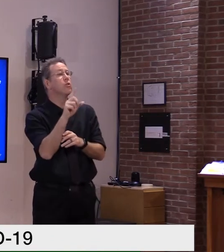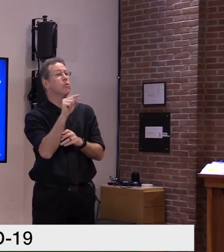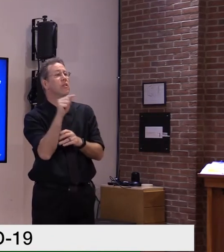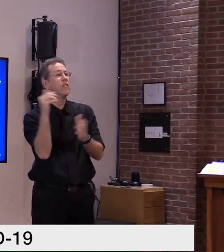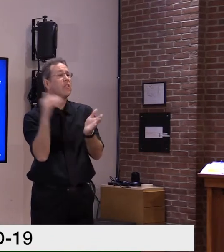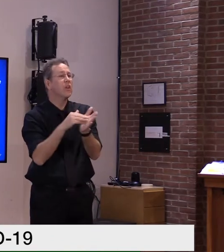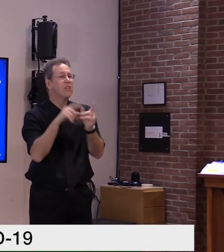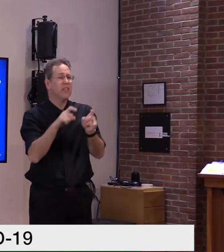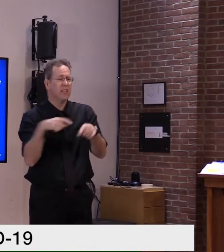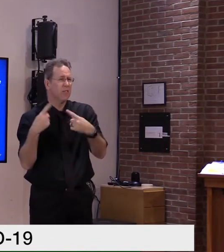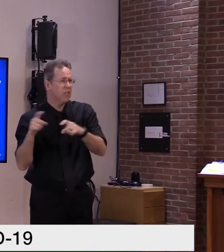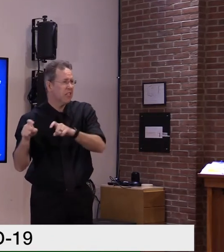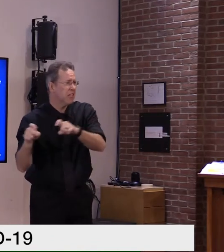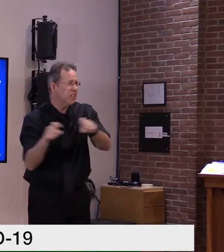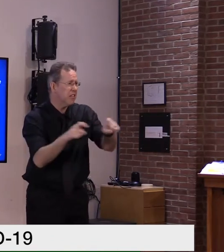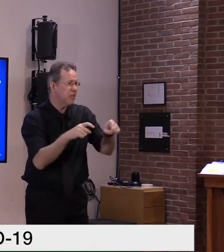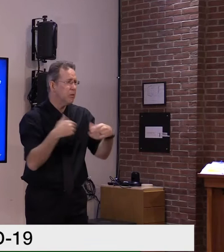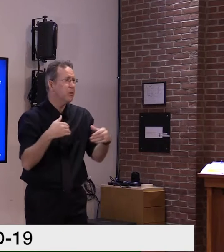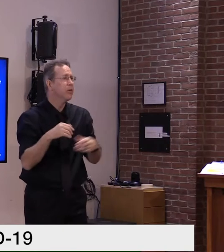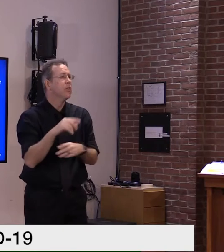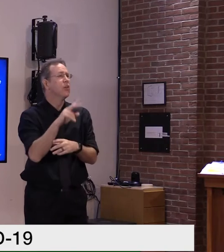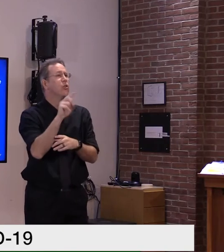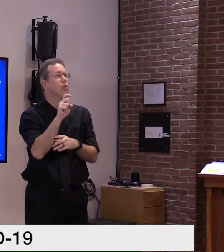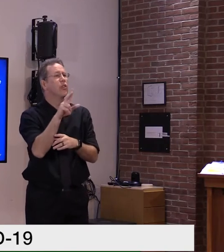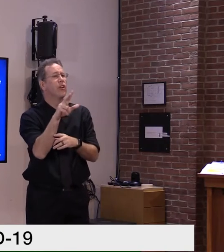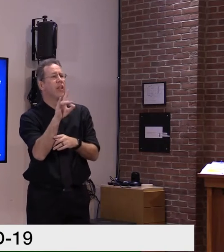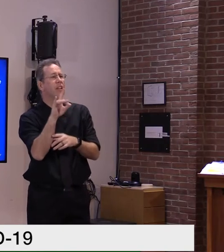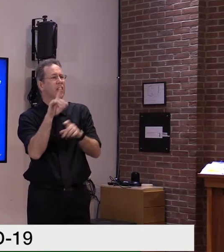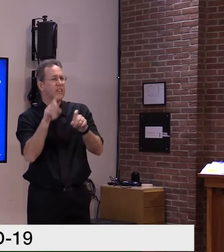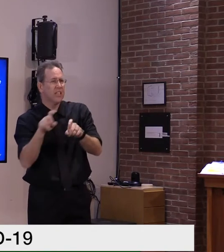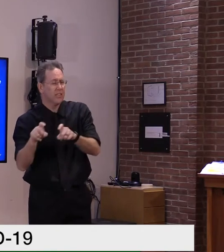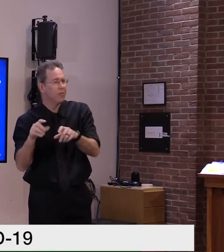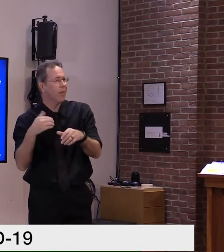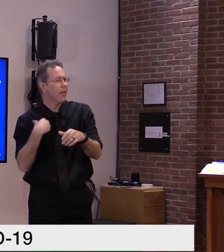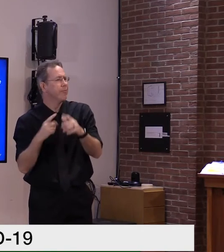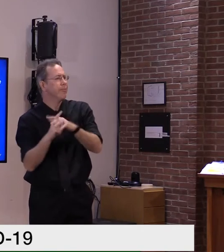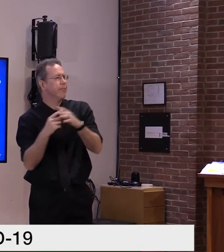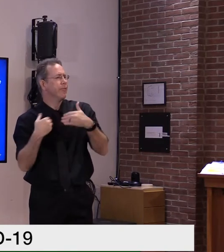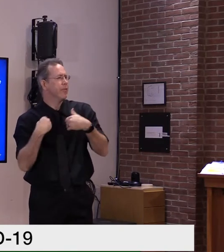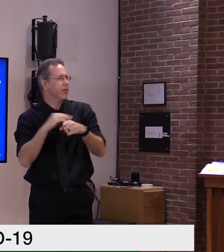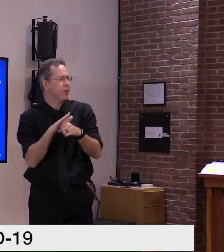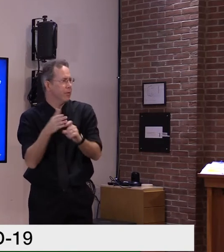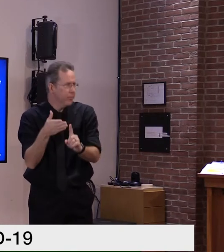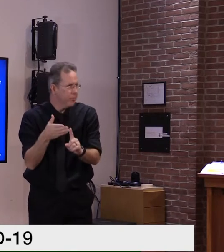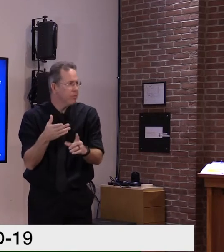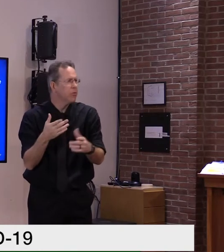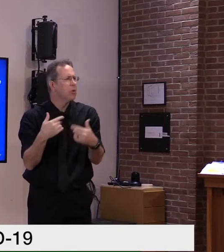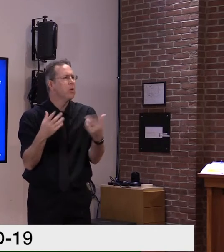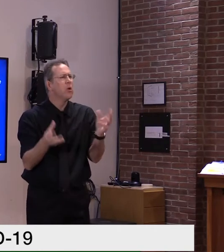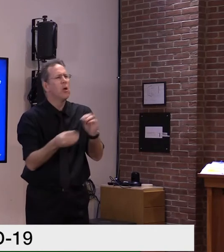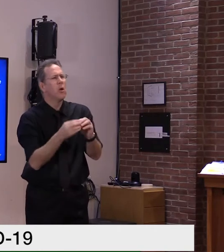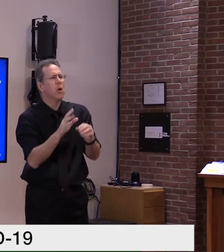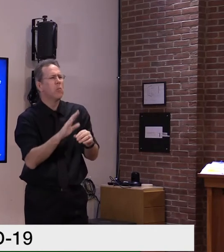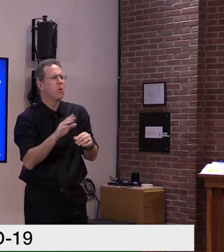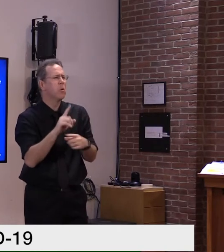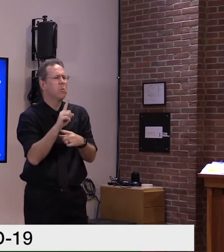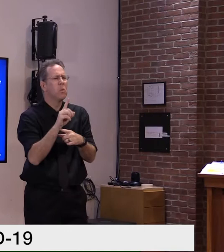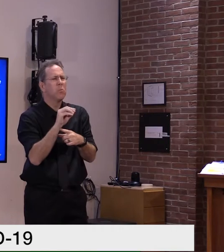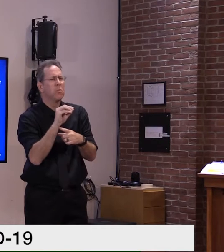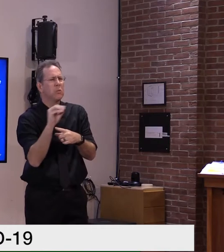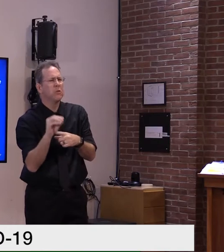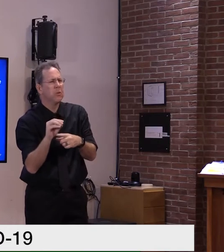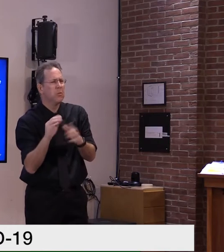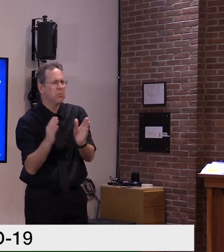with 238 positives, meaning about 1% of the 21,000 students enrolled in in-person